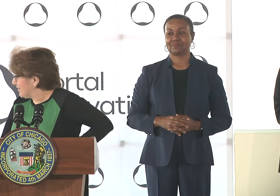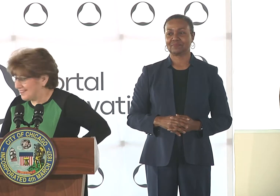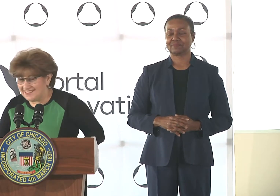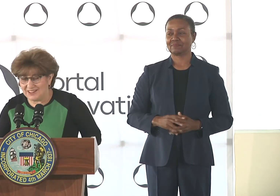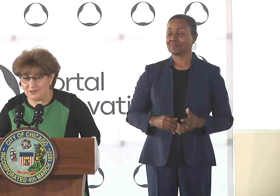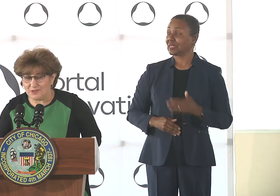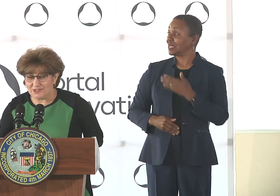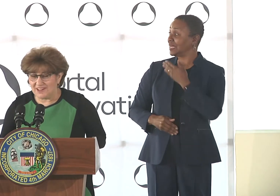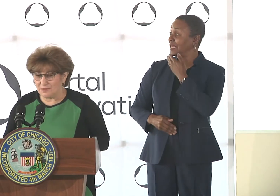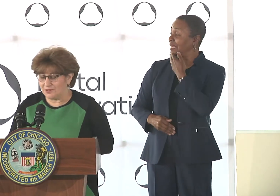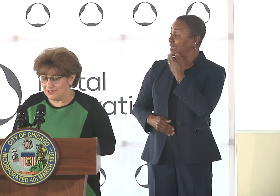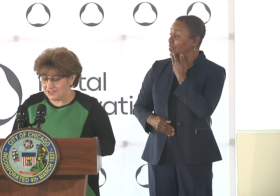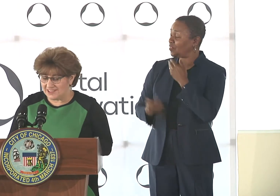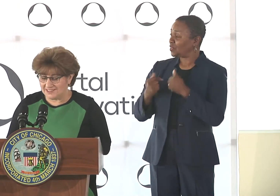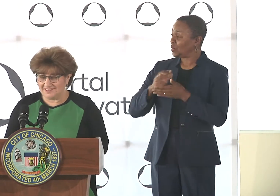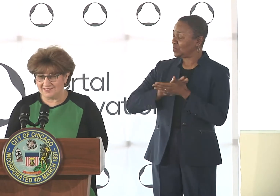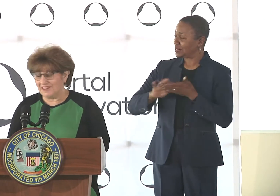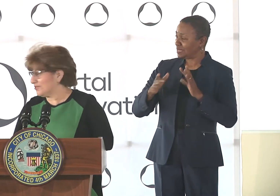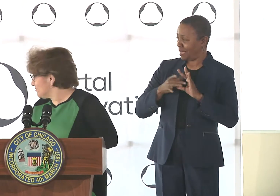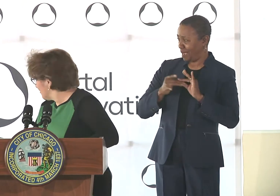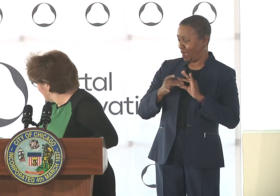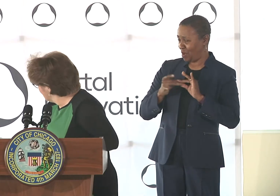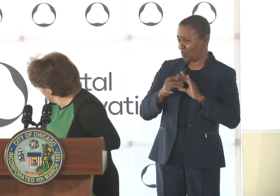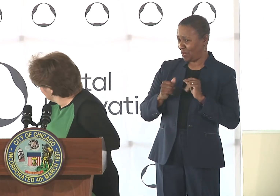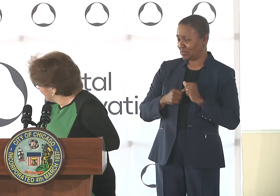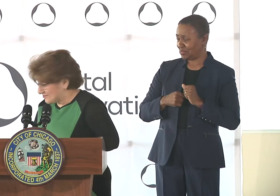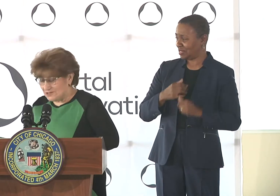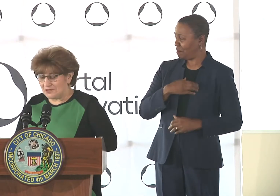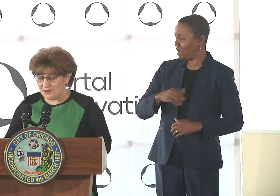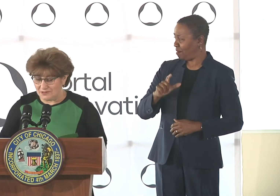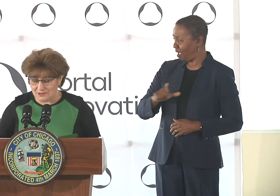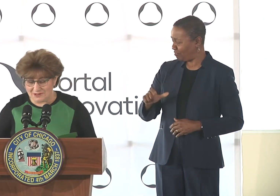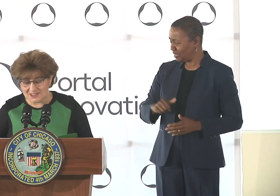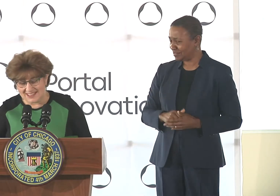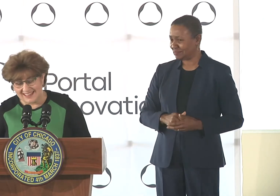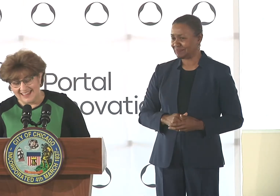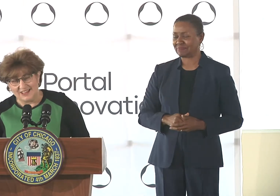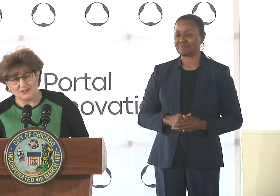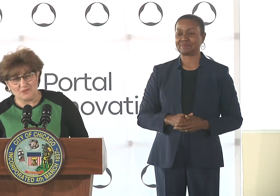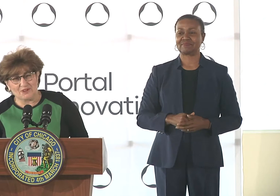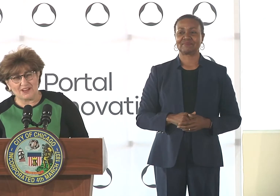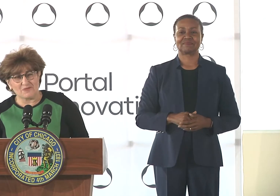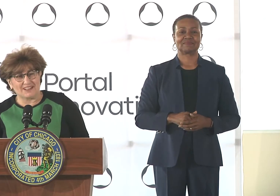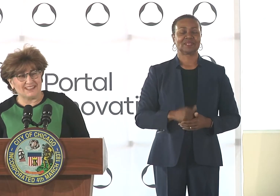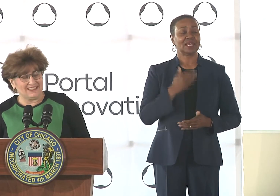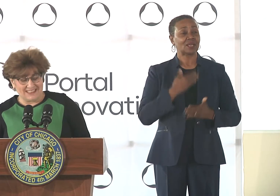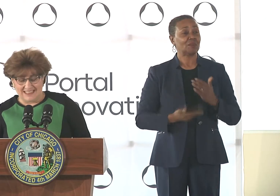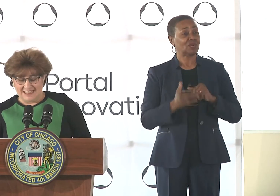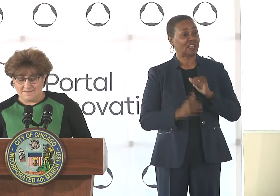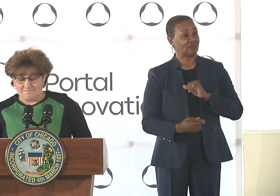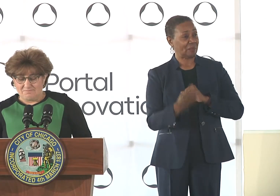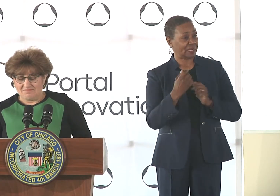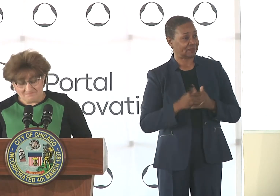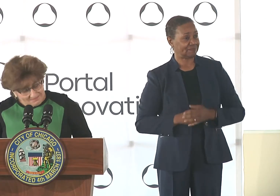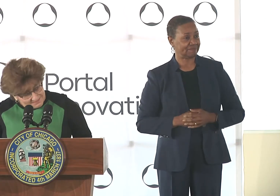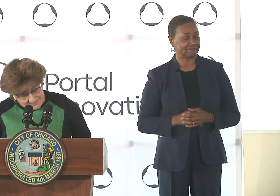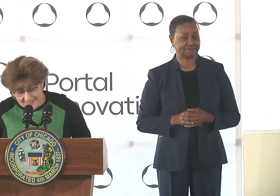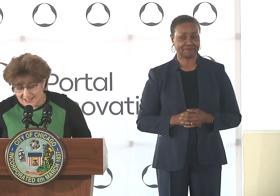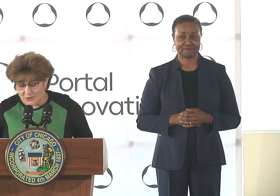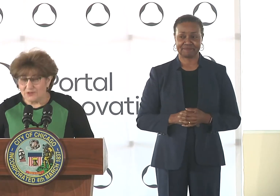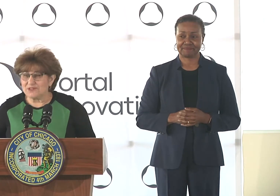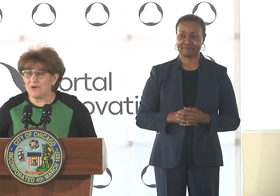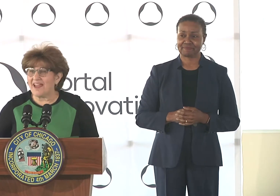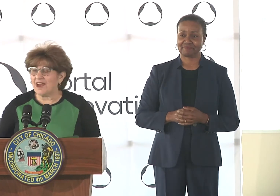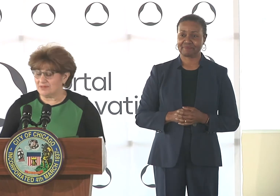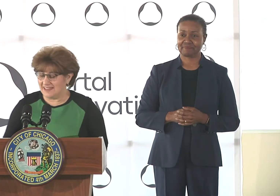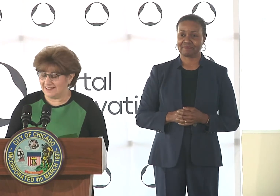Thank you, Brian. Thank you for those kind words, and thank you, Mayor Lightfoot, for those thoughtful words. Good morning, everybody. Good morning.